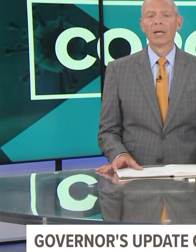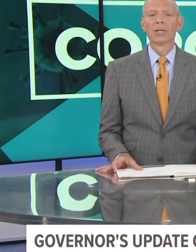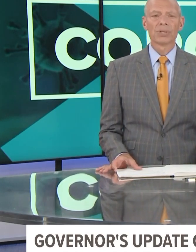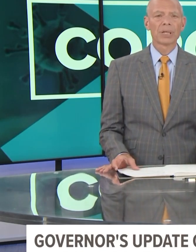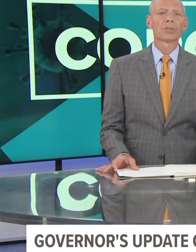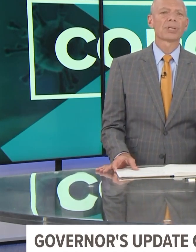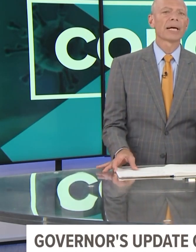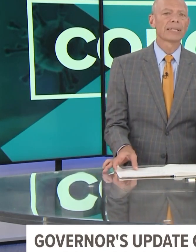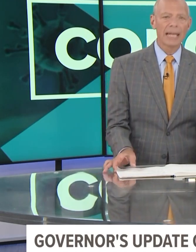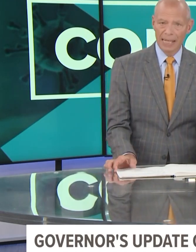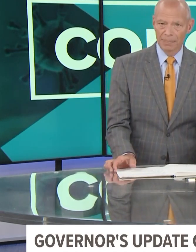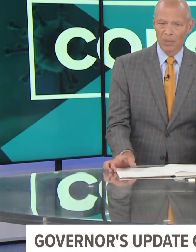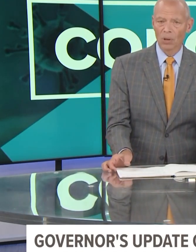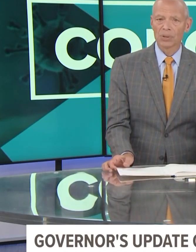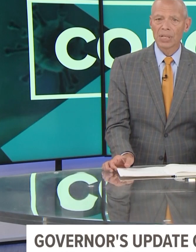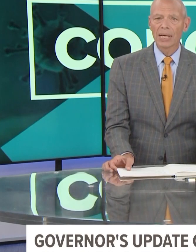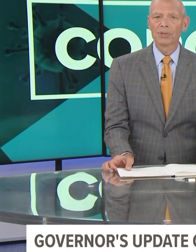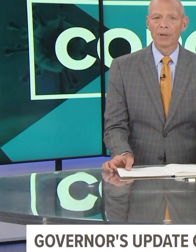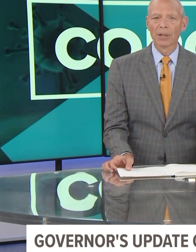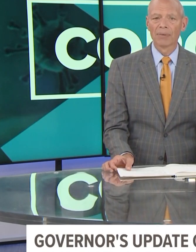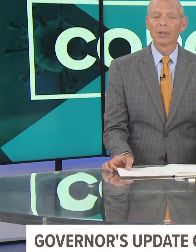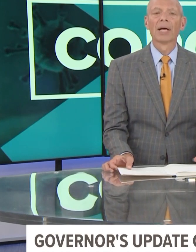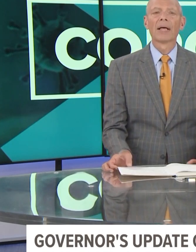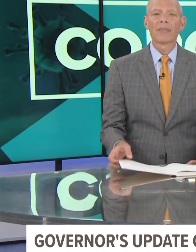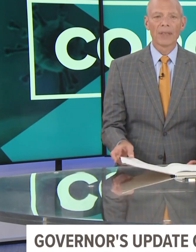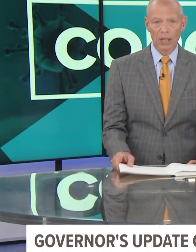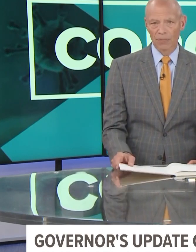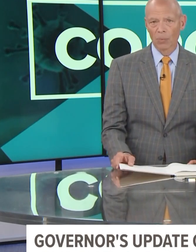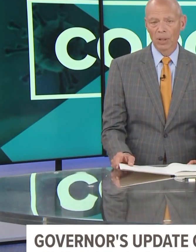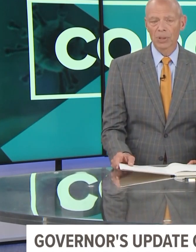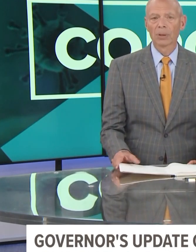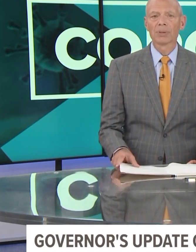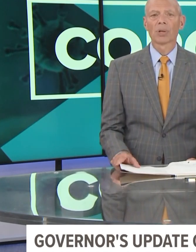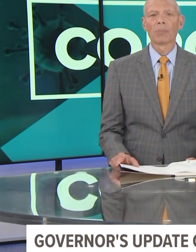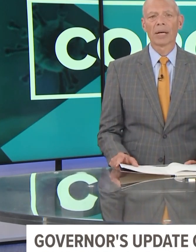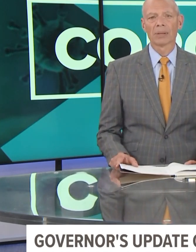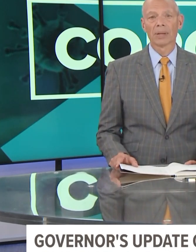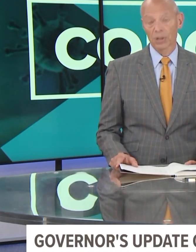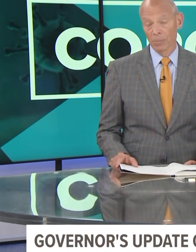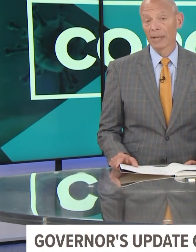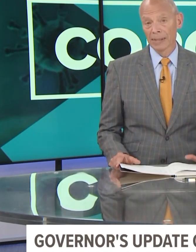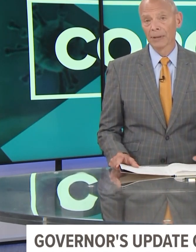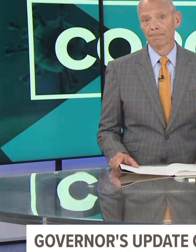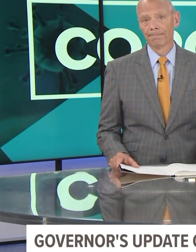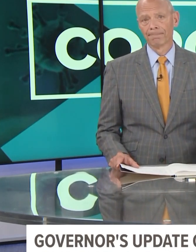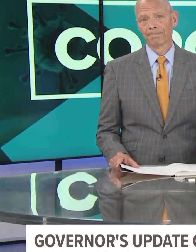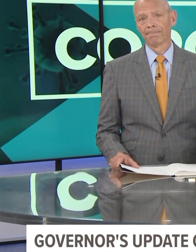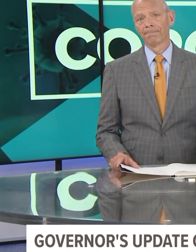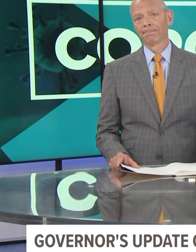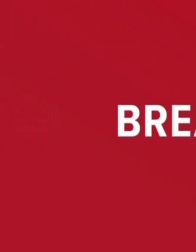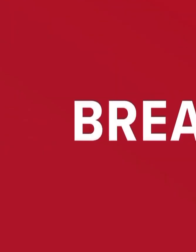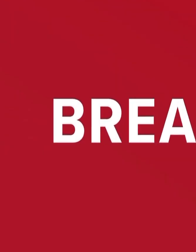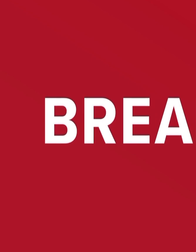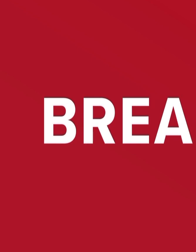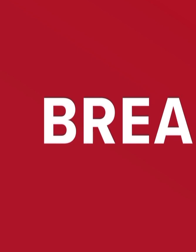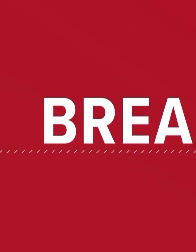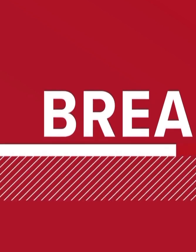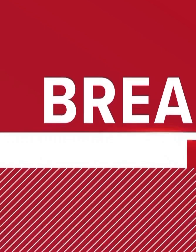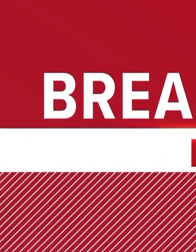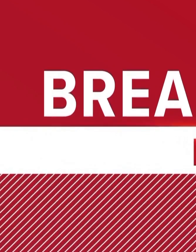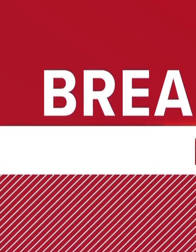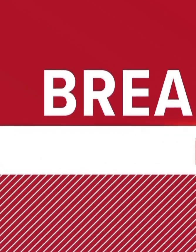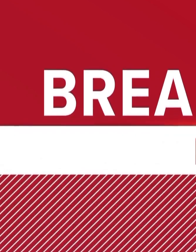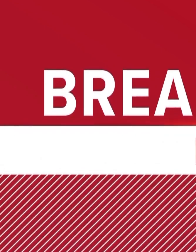5, 6, and 10 on THV 11. Thank you for watching. Let's go back to Let's Make a Deal.